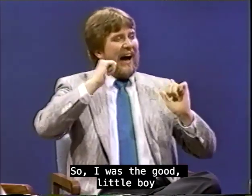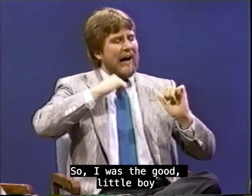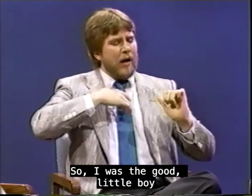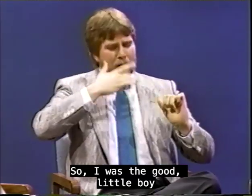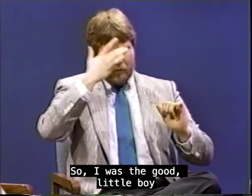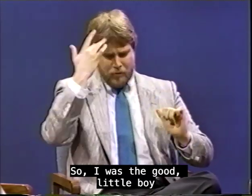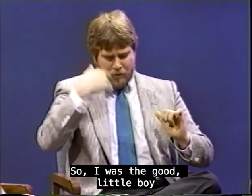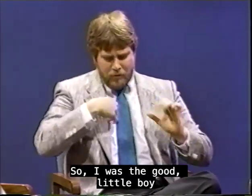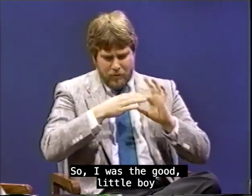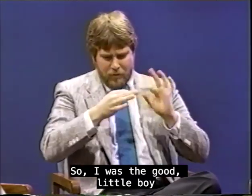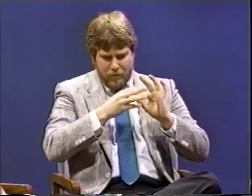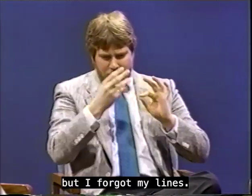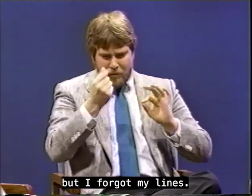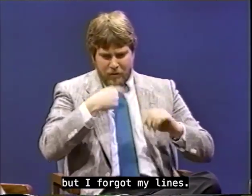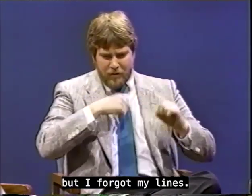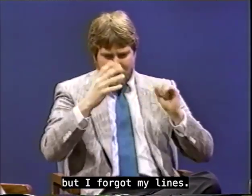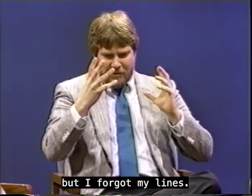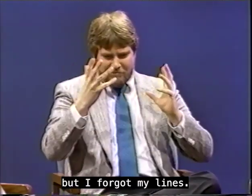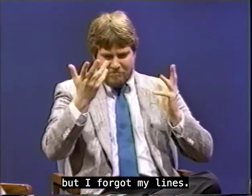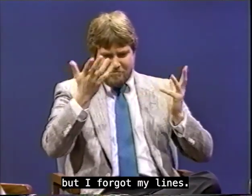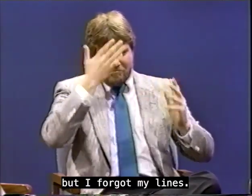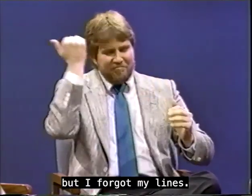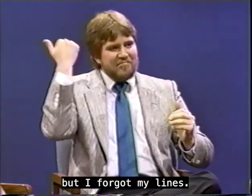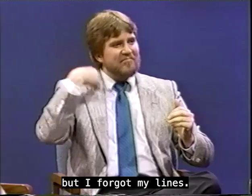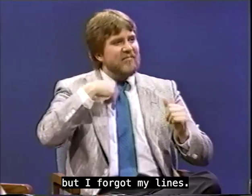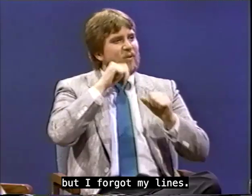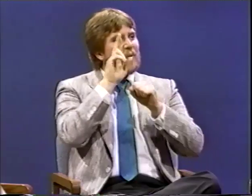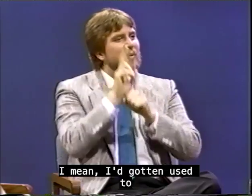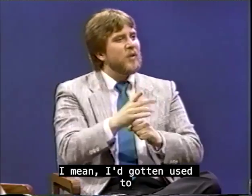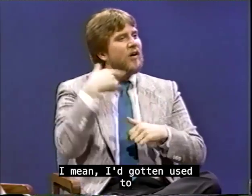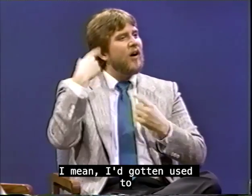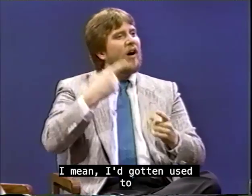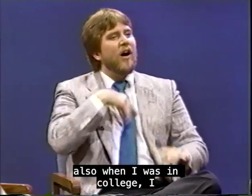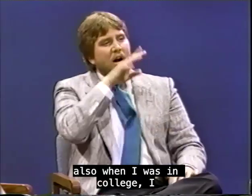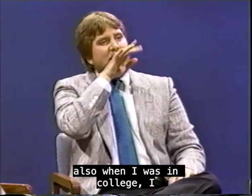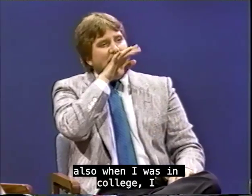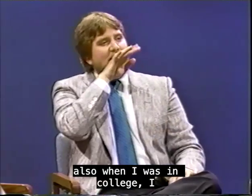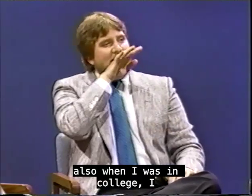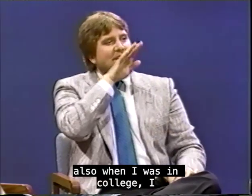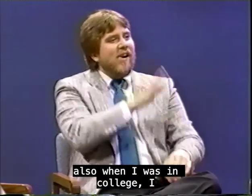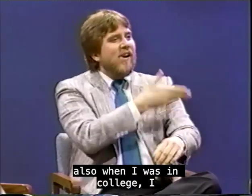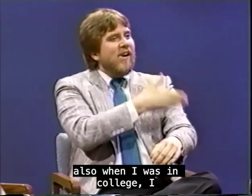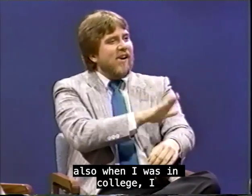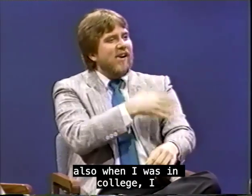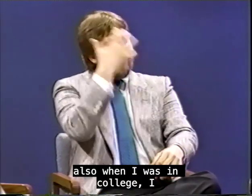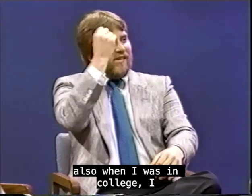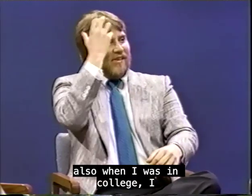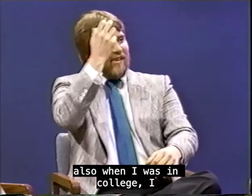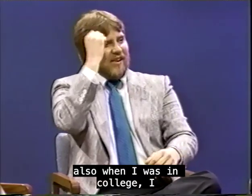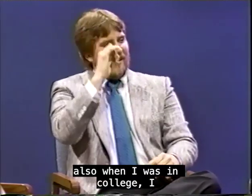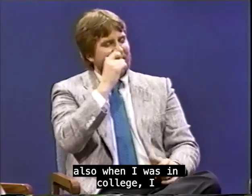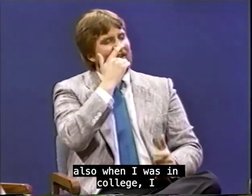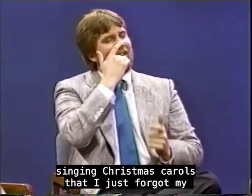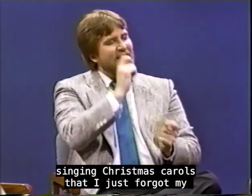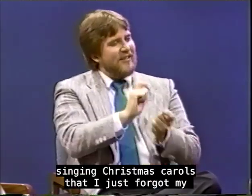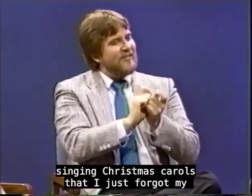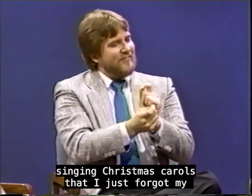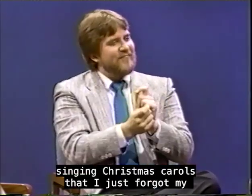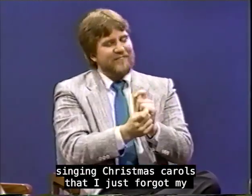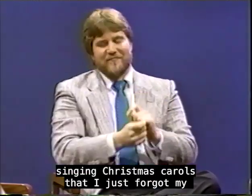play, but I forgot my lines. I mean, I'd gotten used to so long of singing Christmas